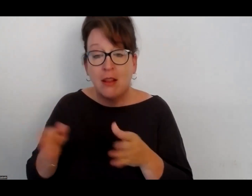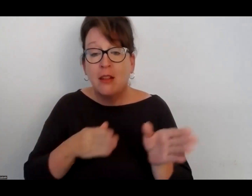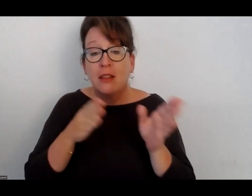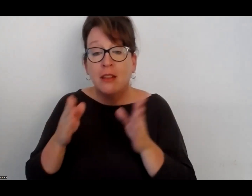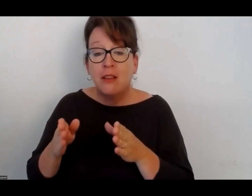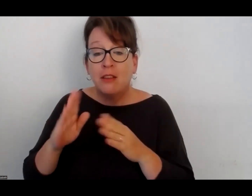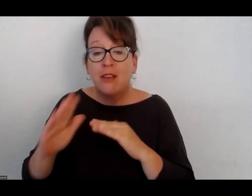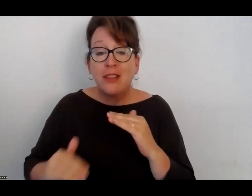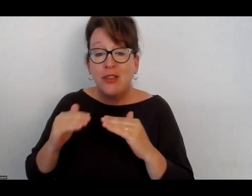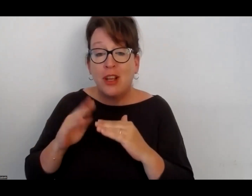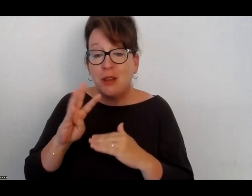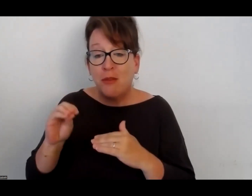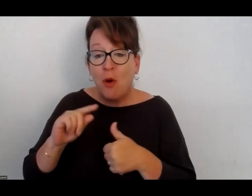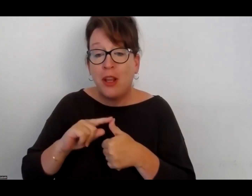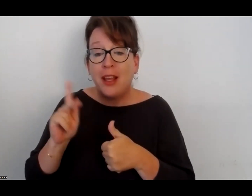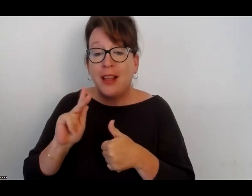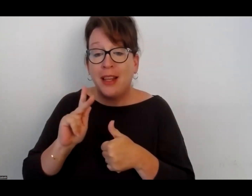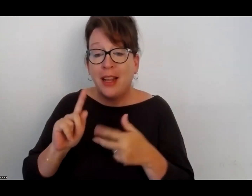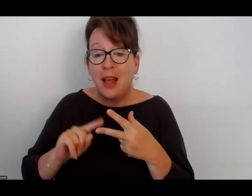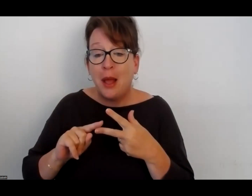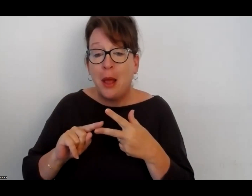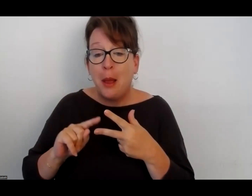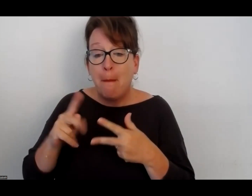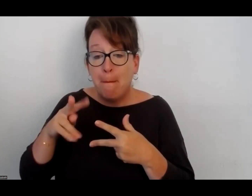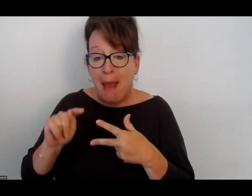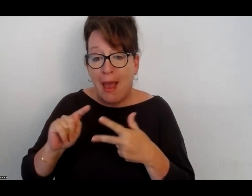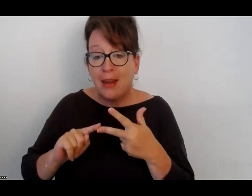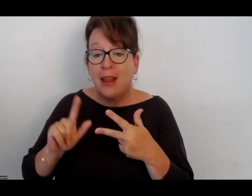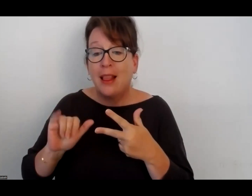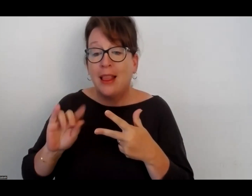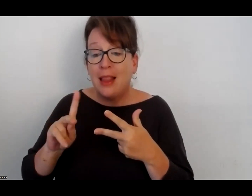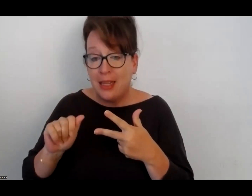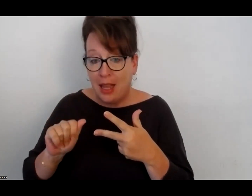40, we have Kalila, Namrita, Pat, and Lydia.